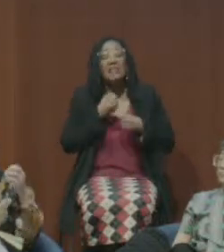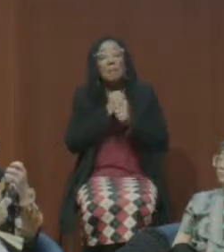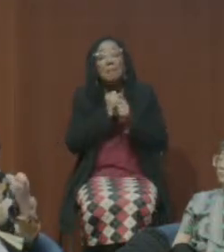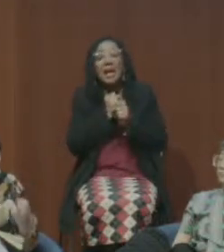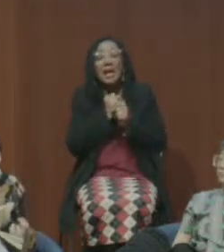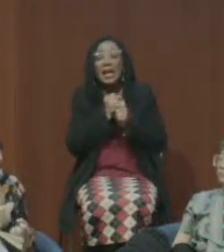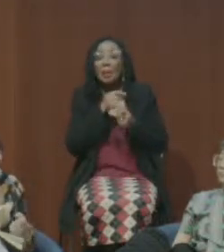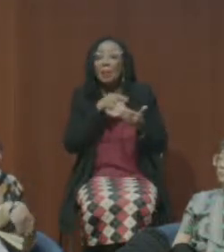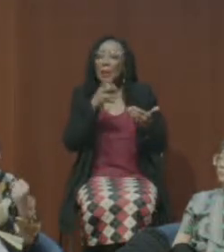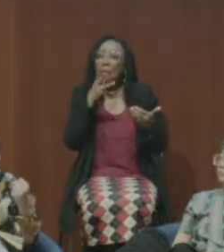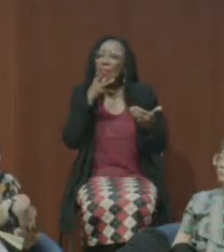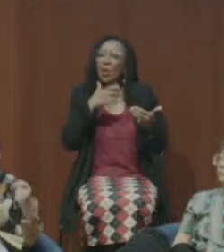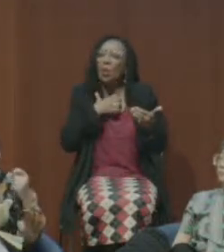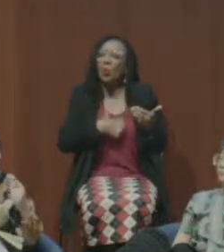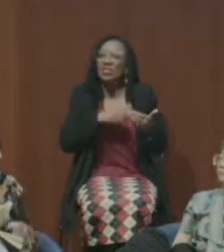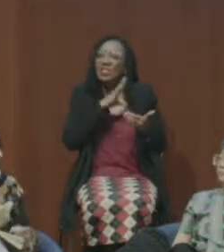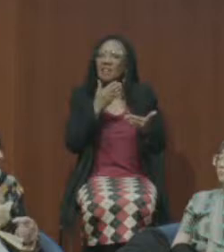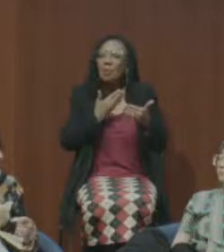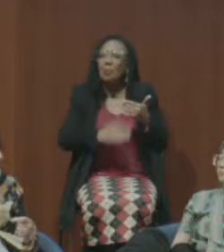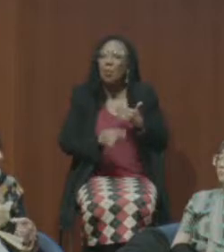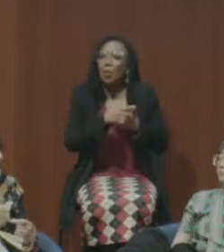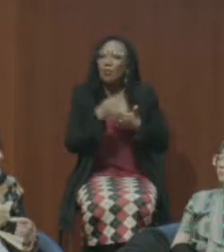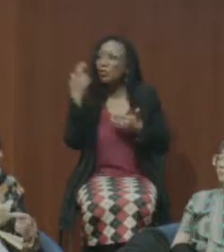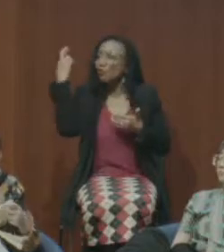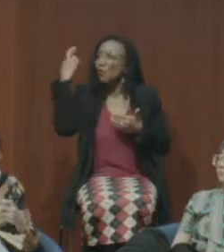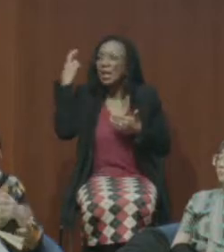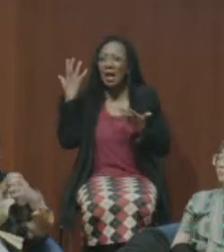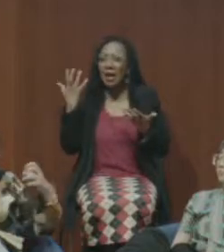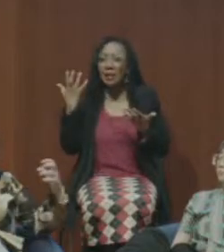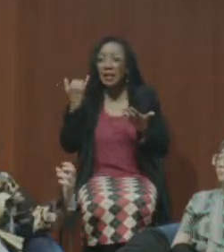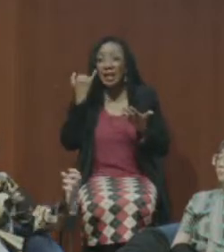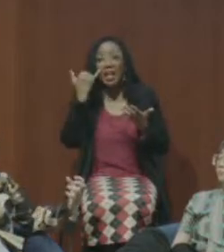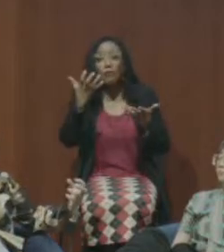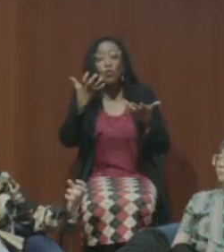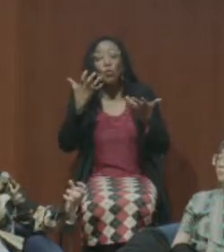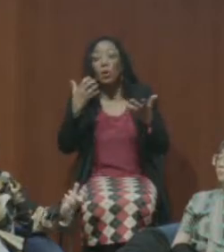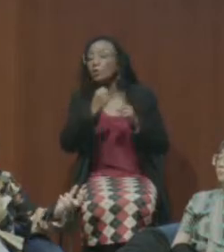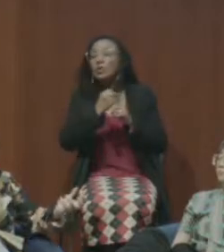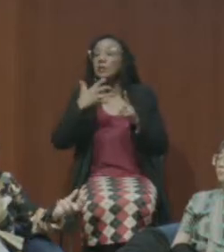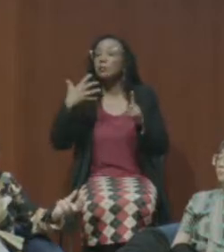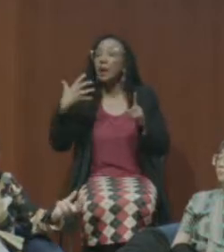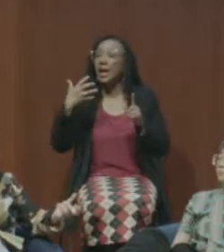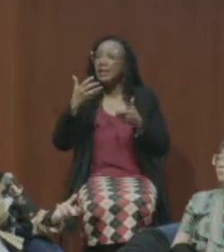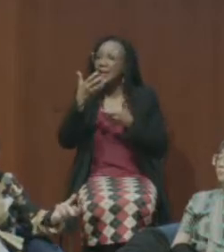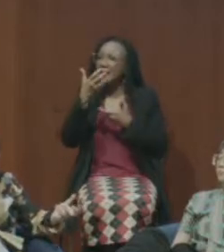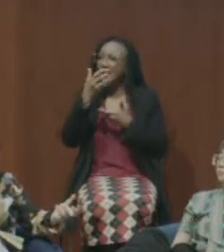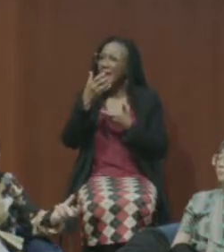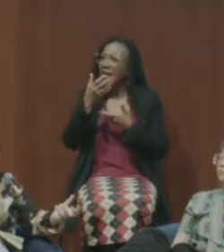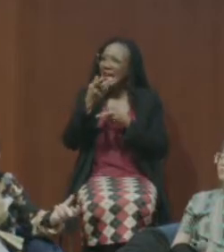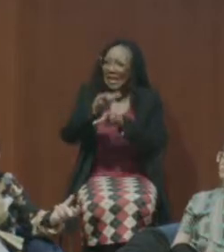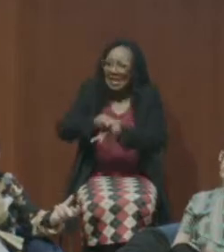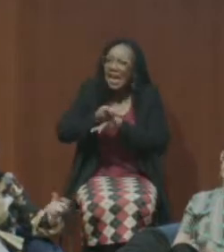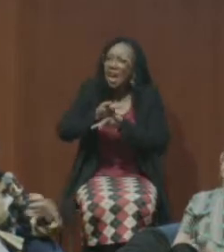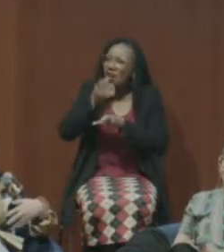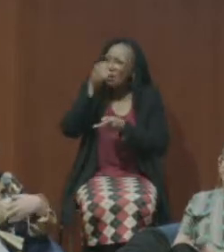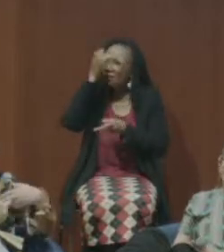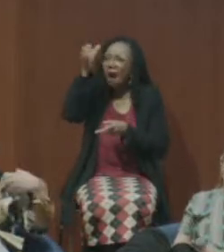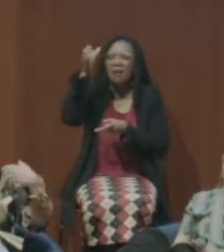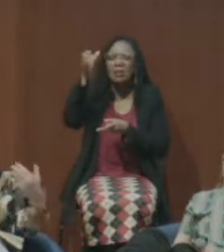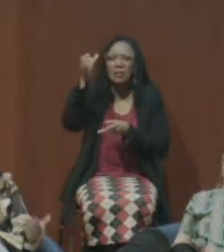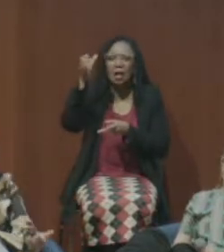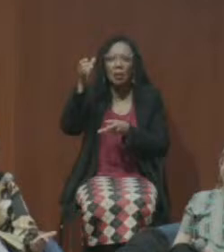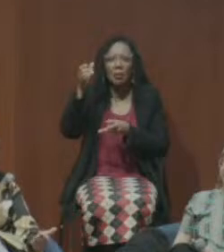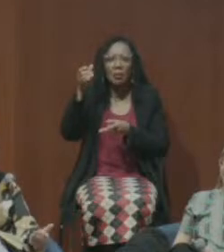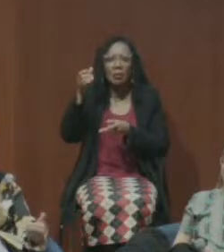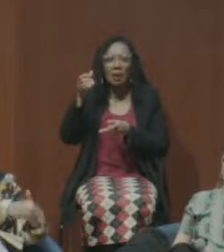is extremely important to realize if we want to expand our concepts of care and how that